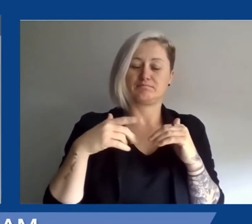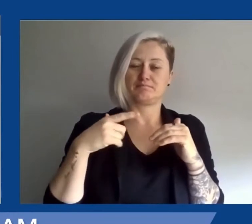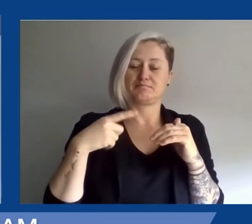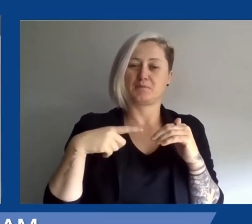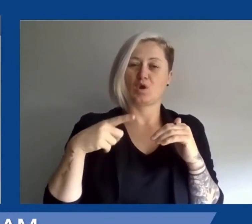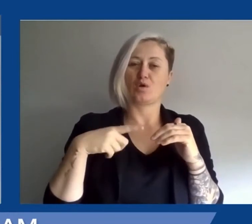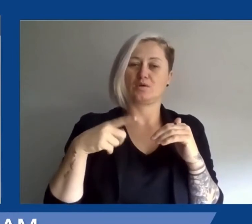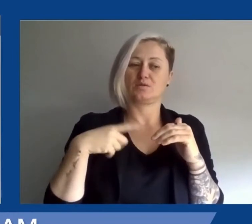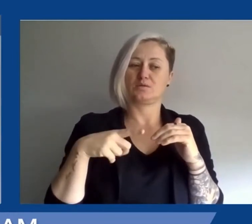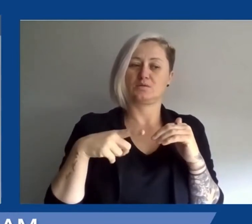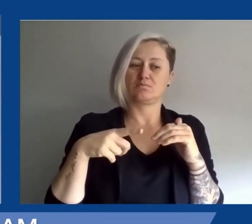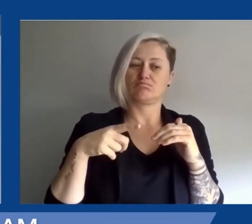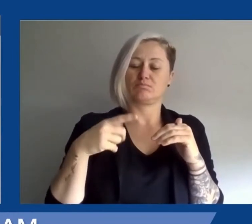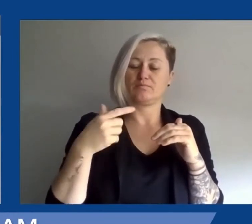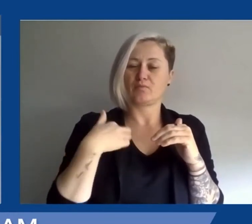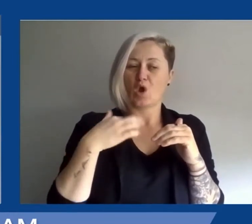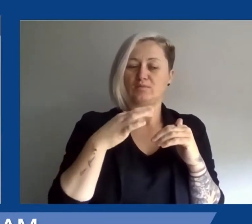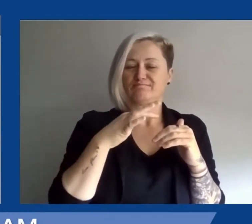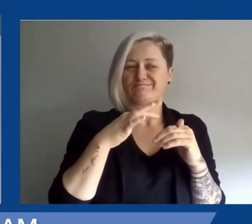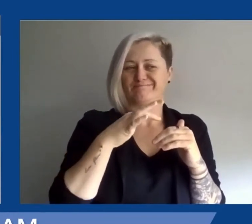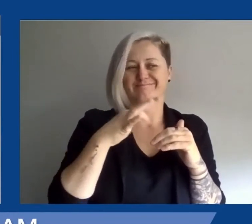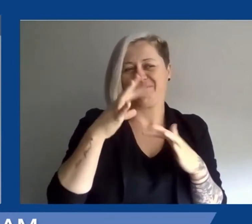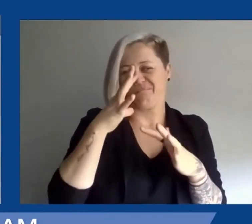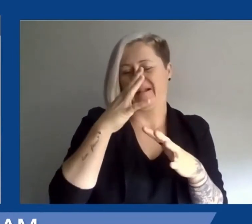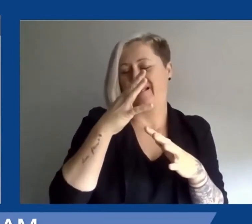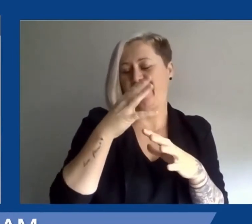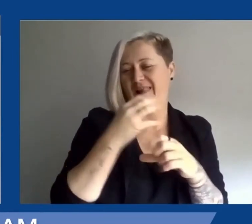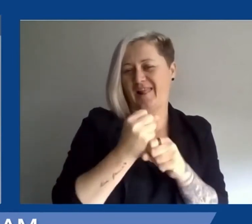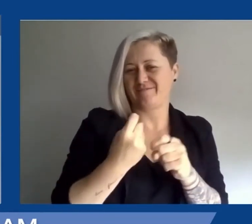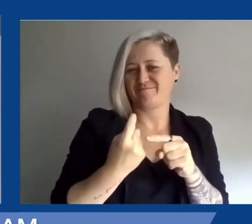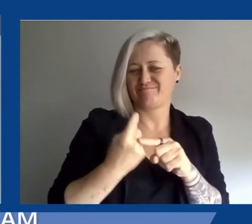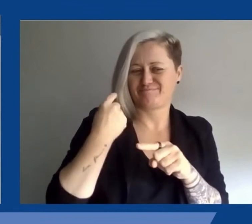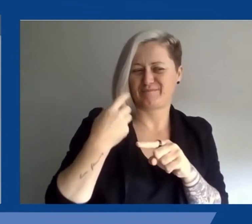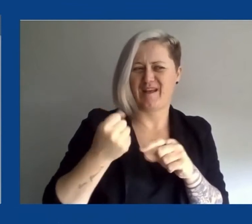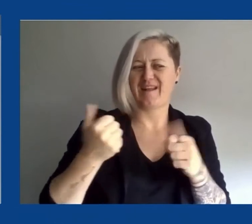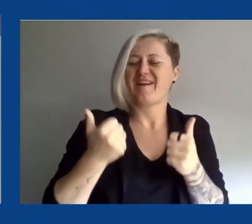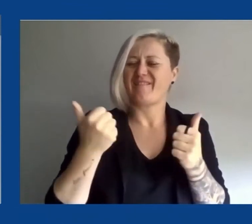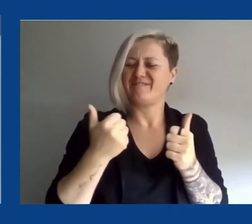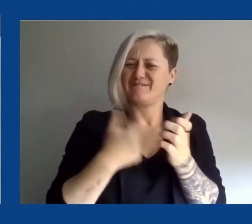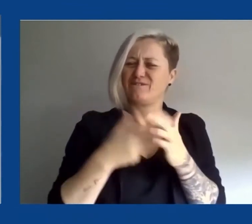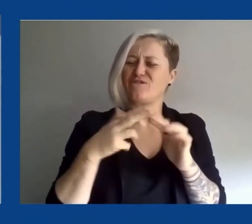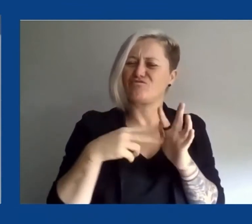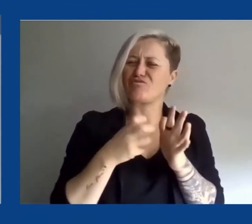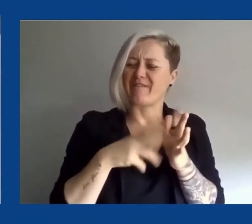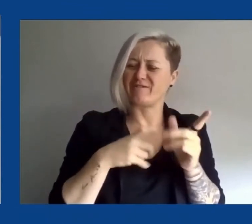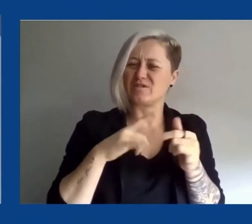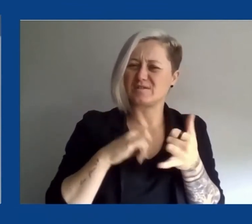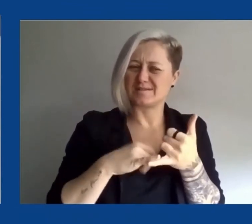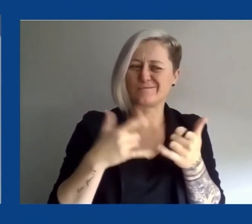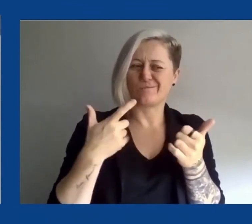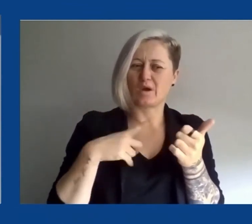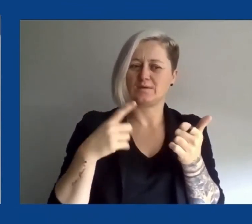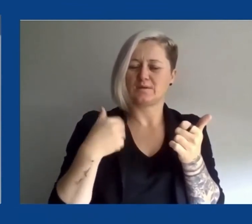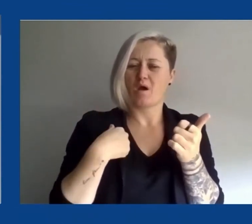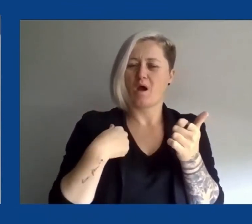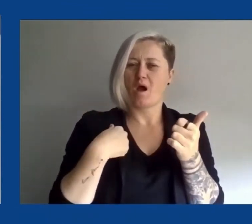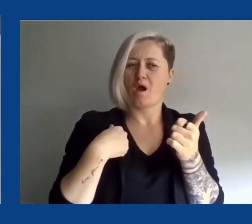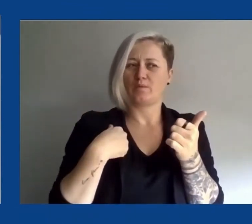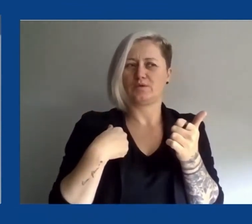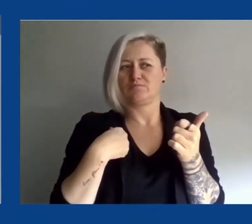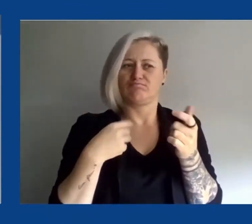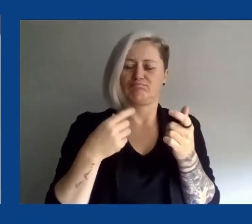didn't believe at that stage I had enough references, because I was entering into doing my